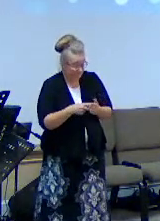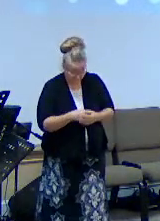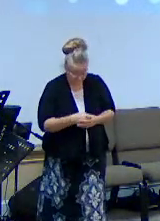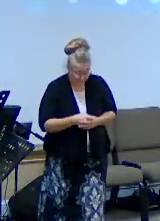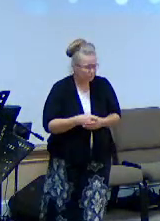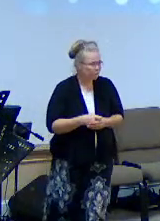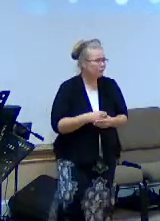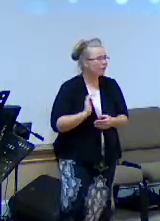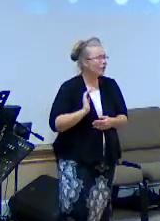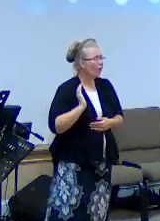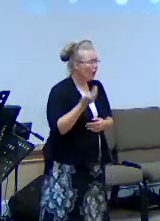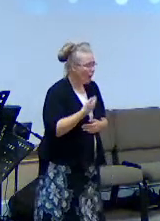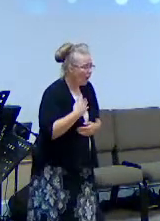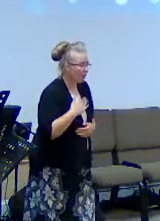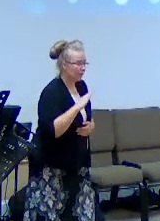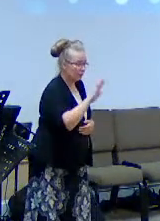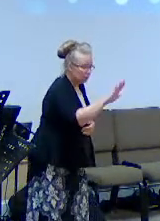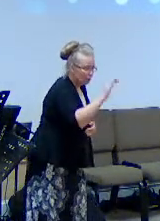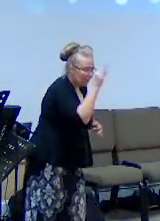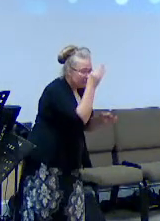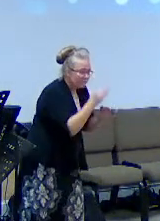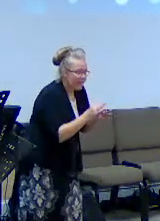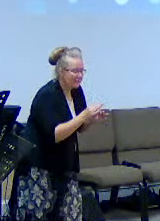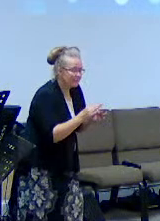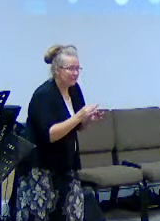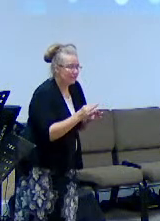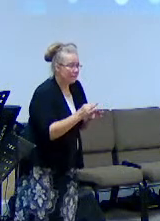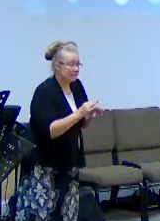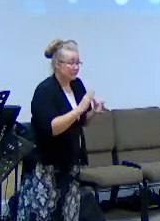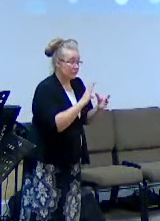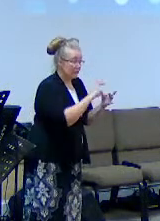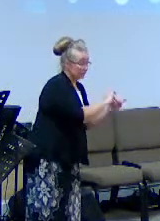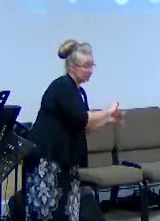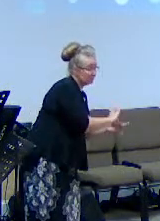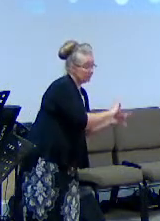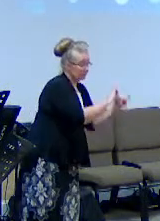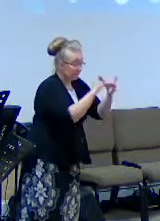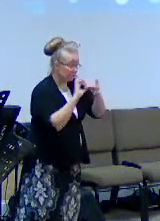that your faith is directly tied